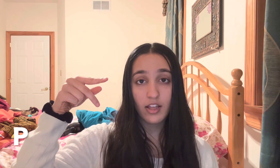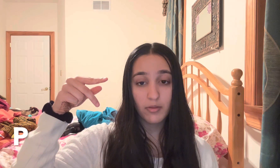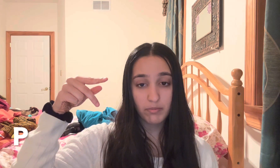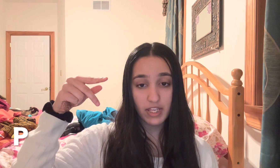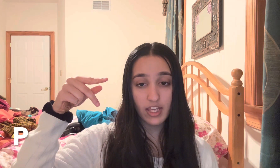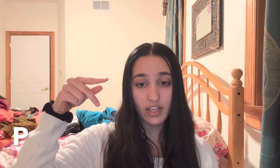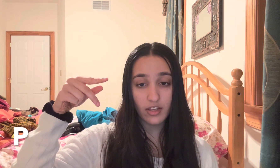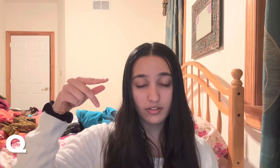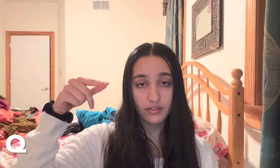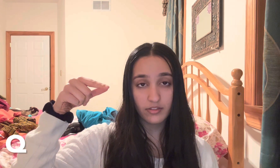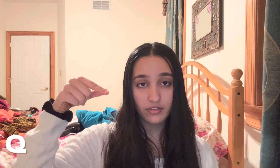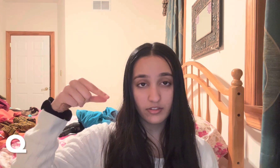P,